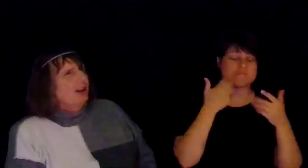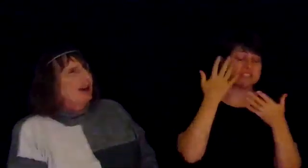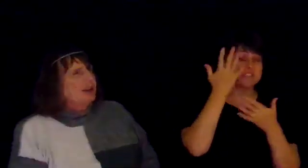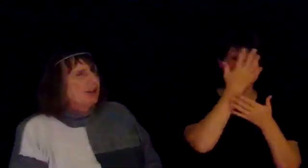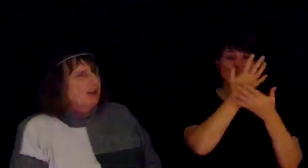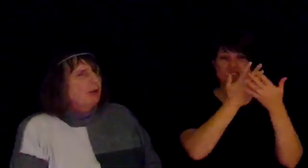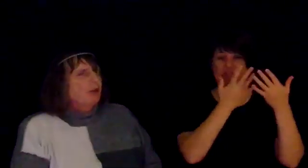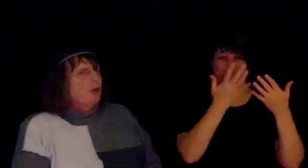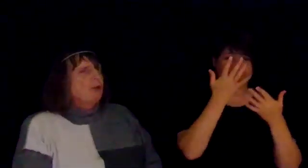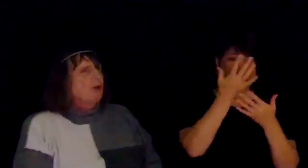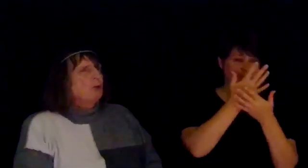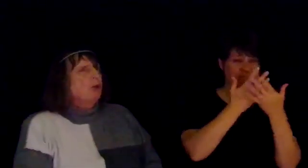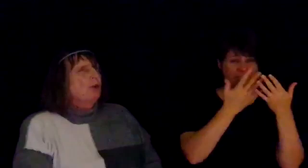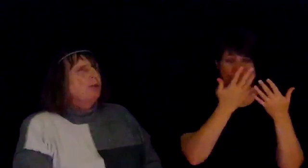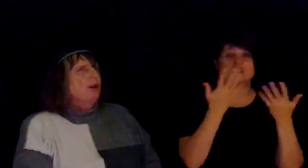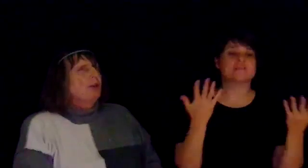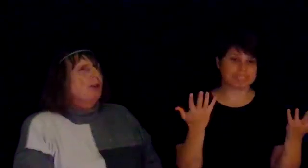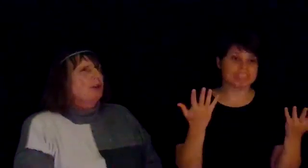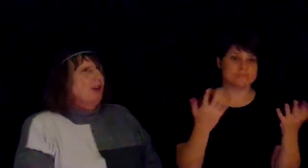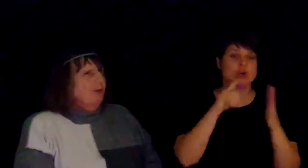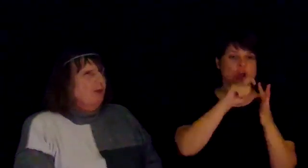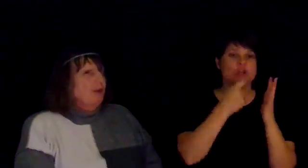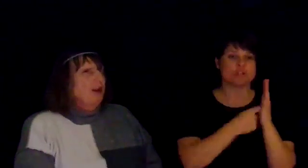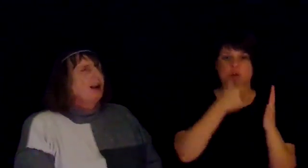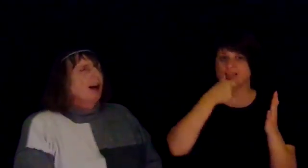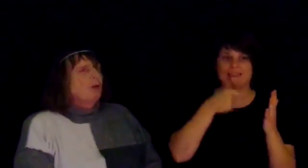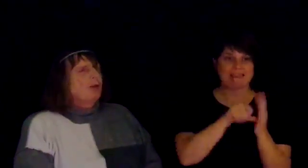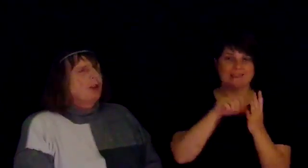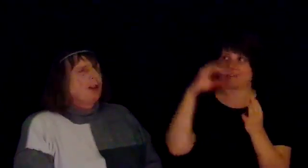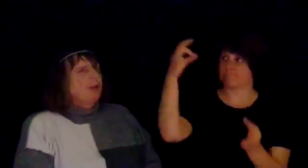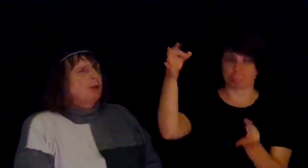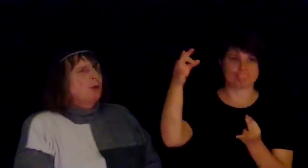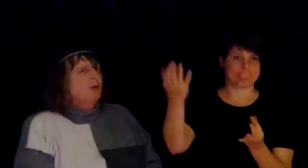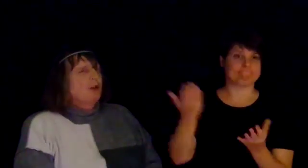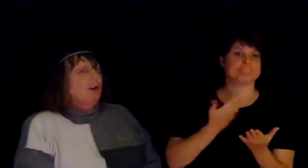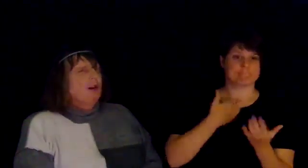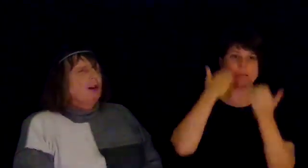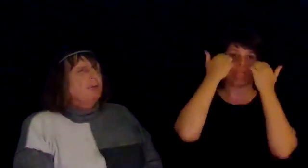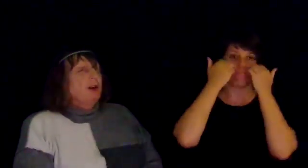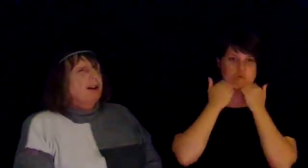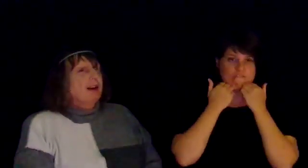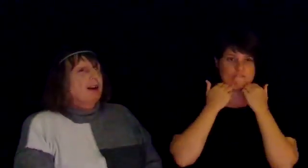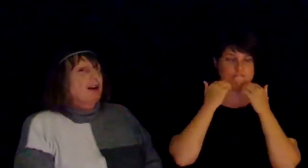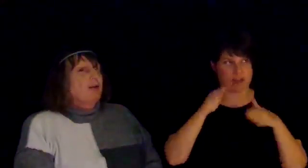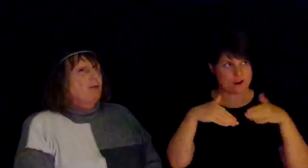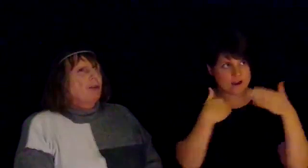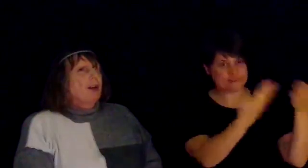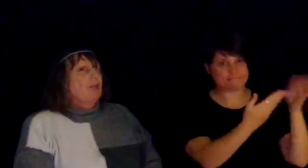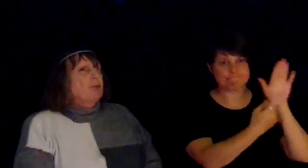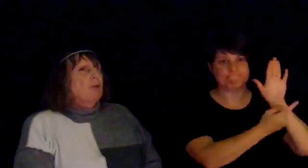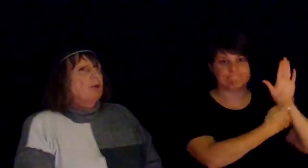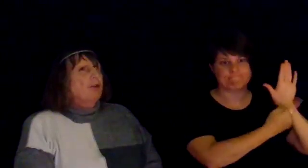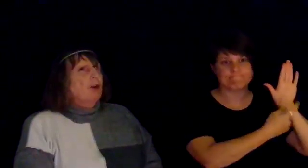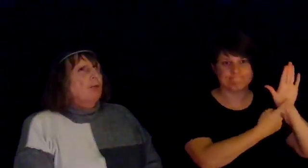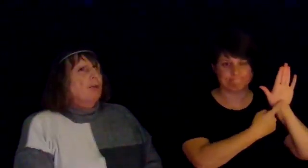have. So that was also proven by the doctor, and also that was proven by